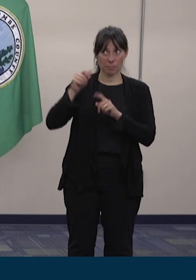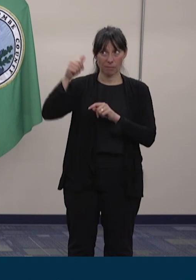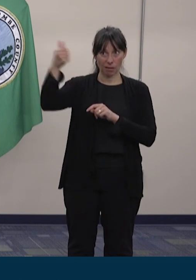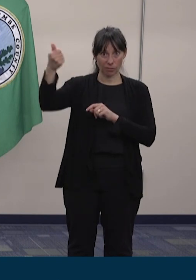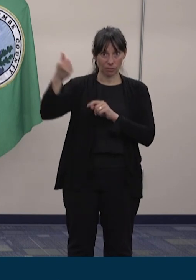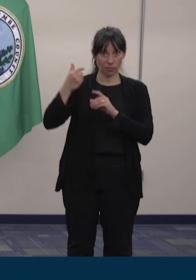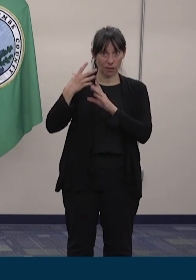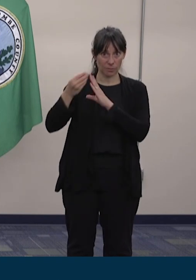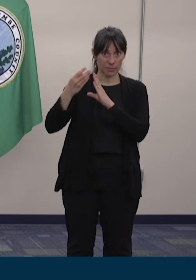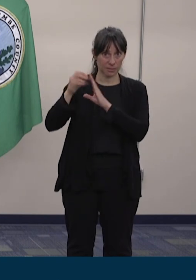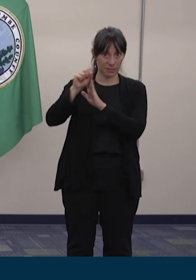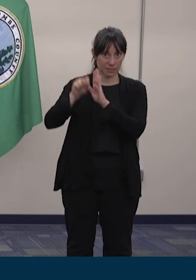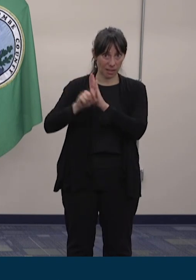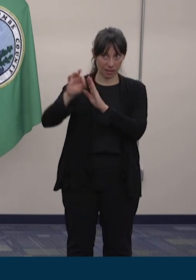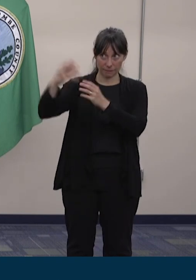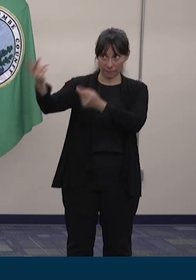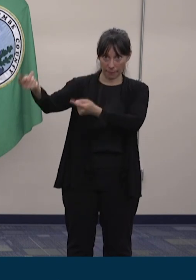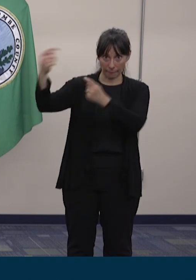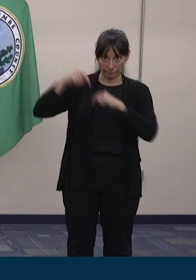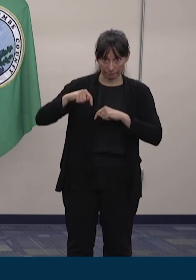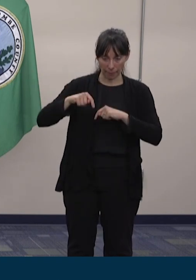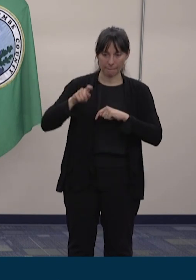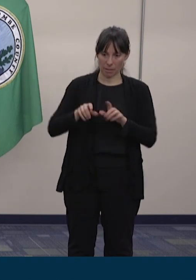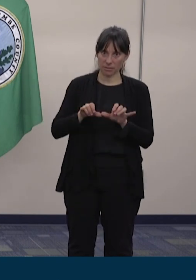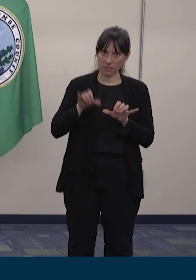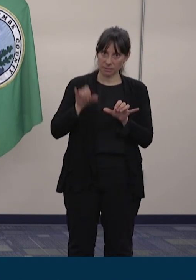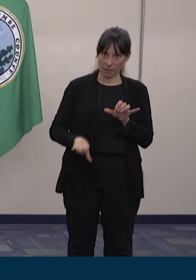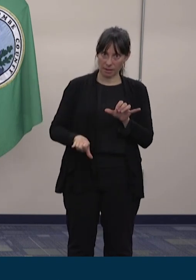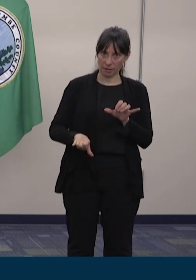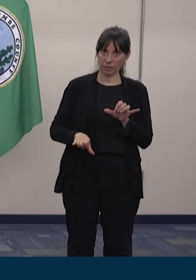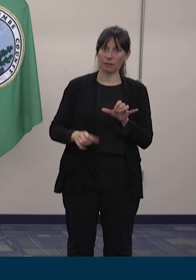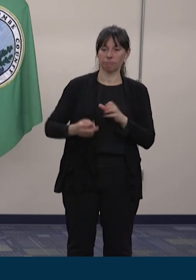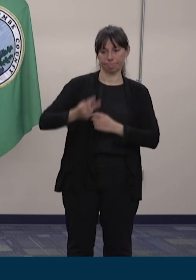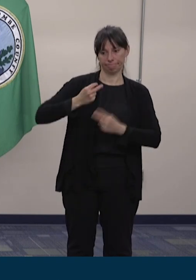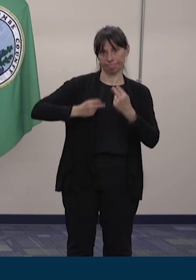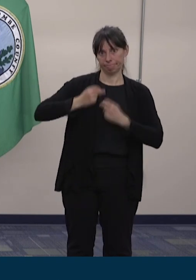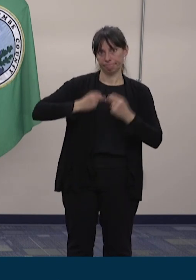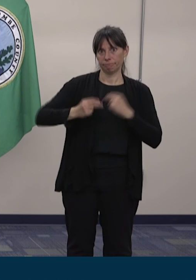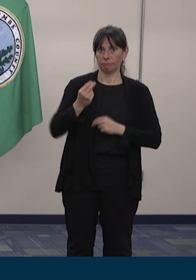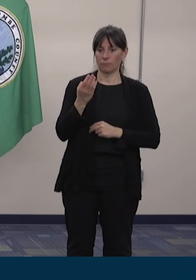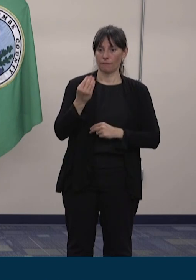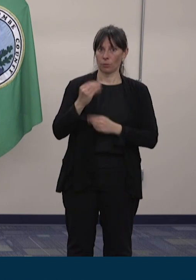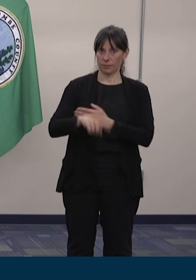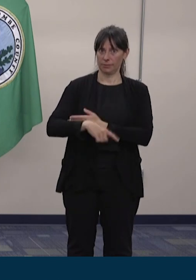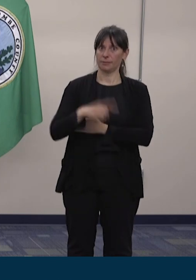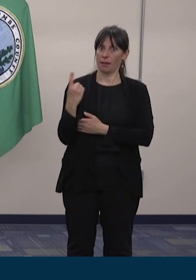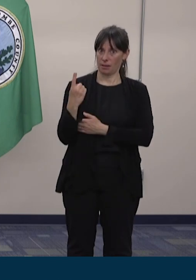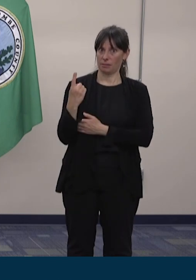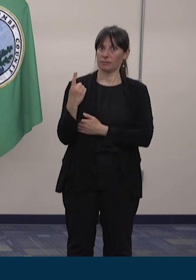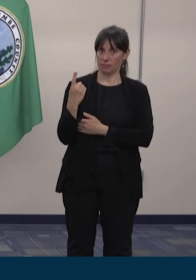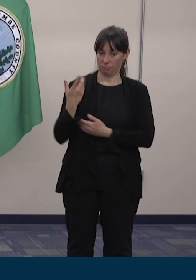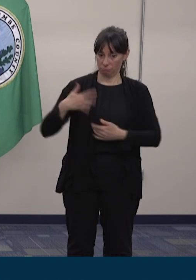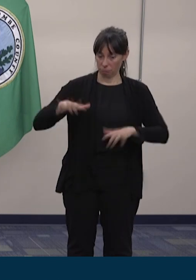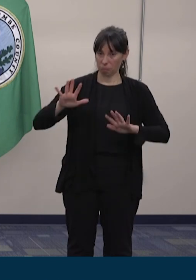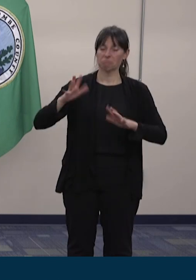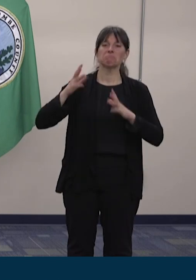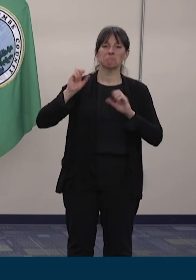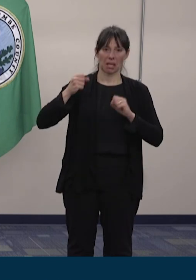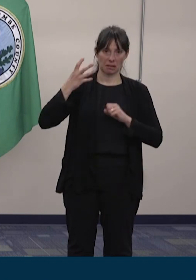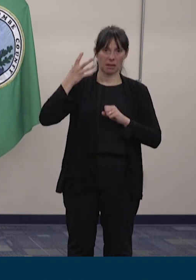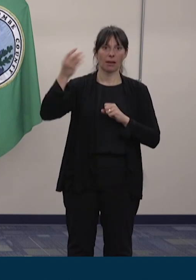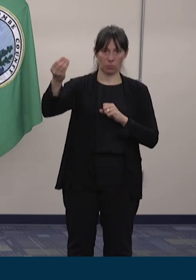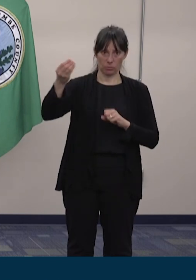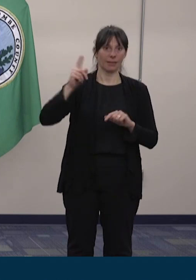están quarantine trabajando in their place of esencialmente. residence for 14 Y days también que las prior personas to que entering the vienen community. de otros lugares a este We also